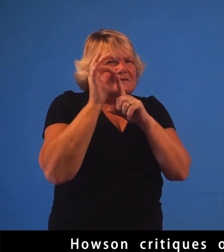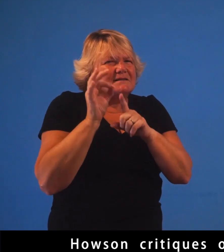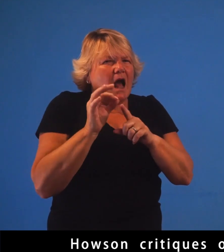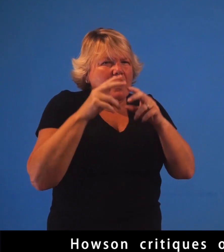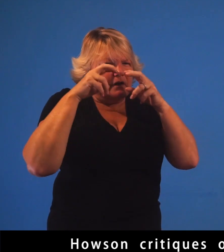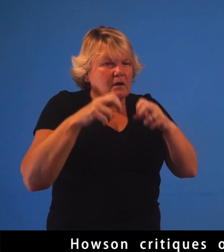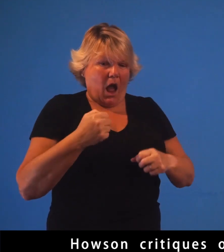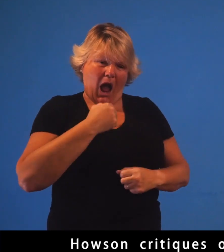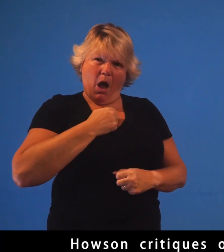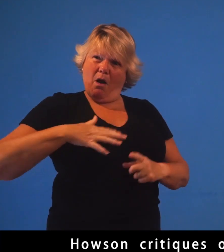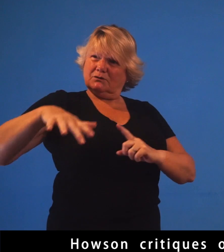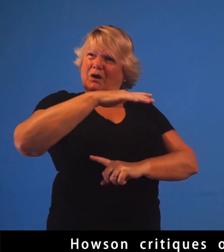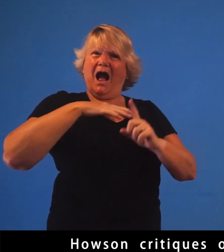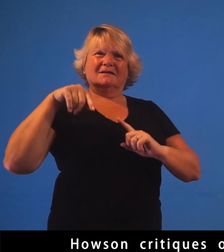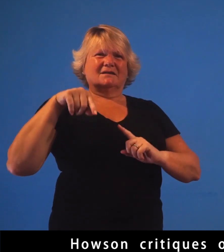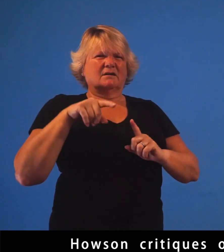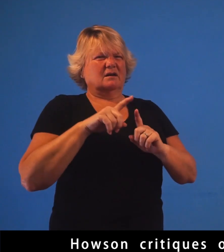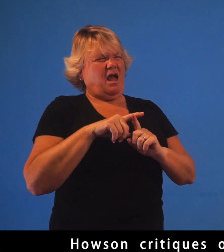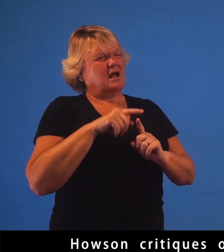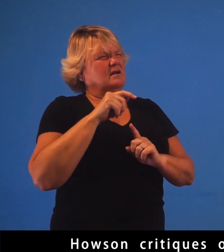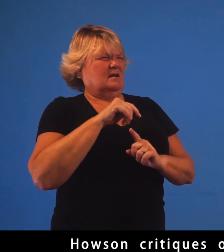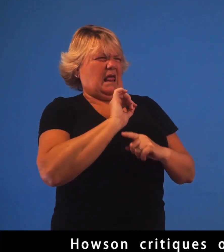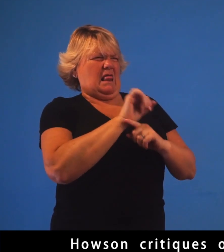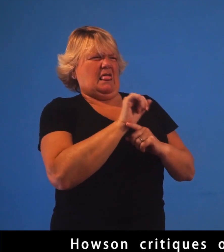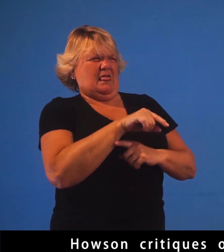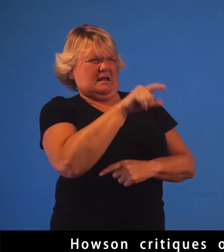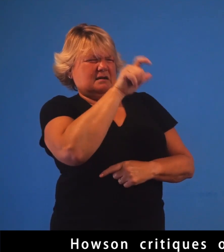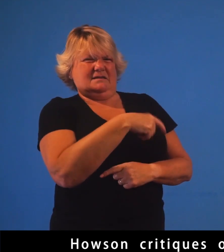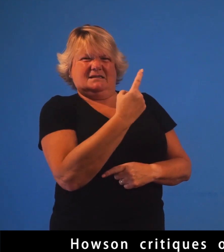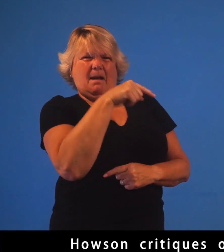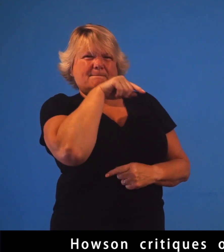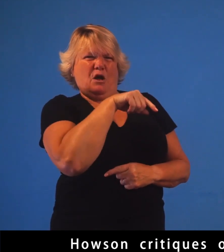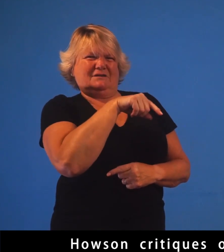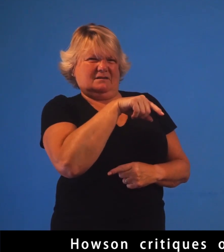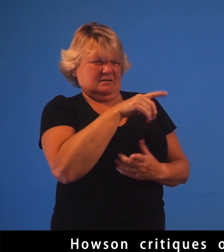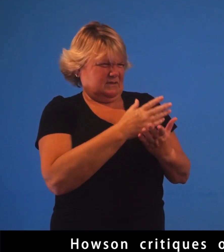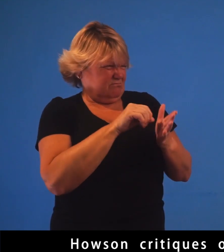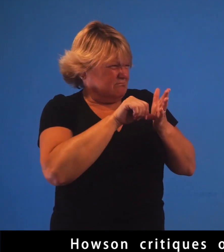Howson critiques our society's disrespect for someone in such circumstances.